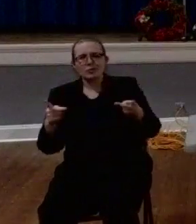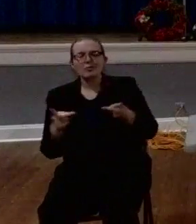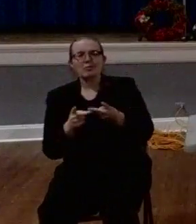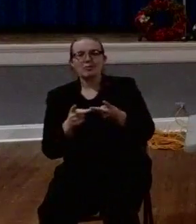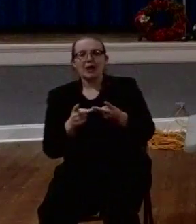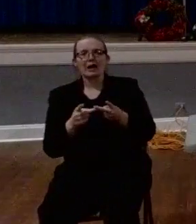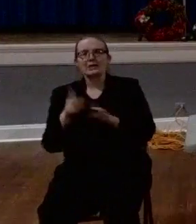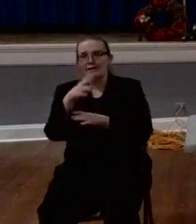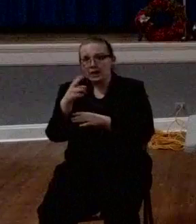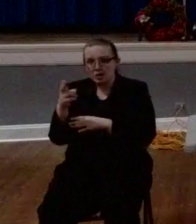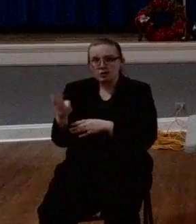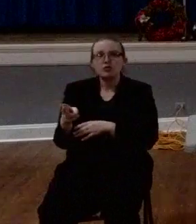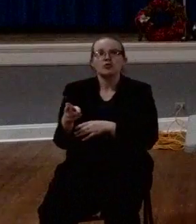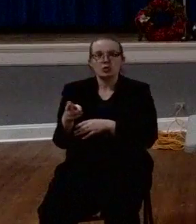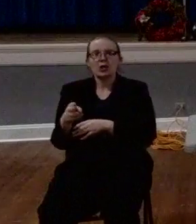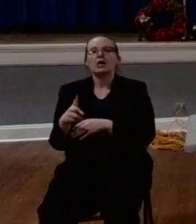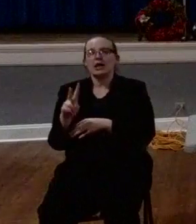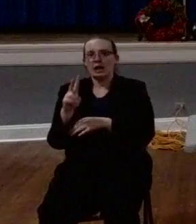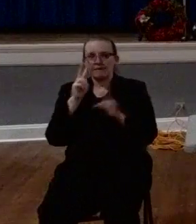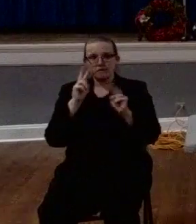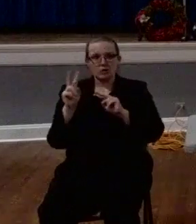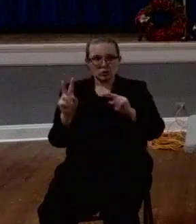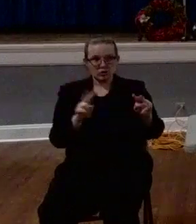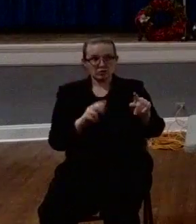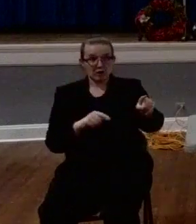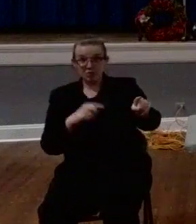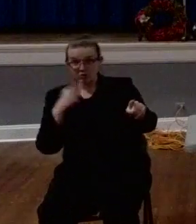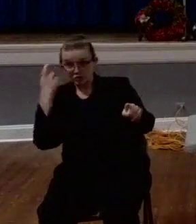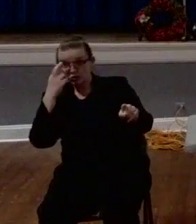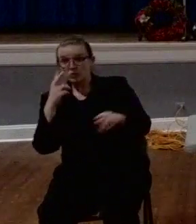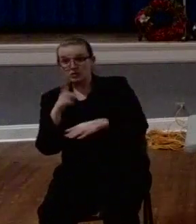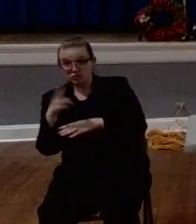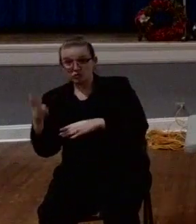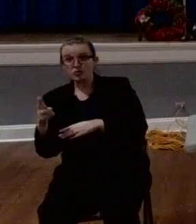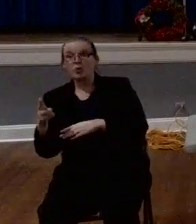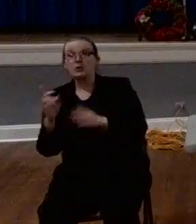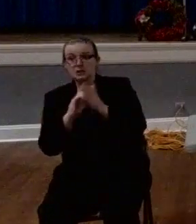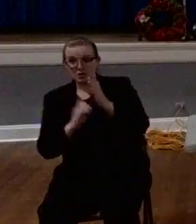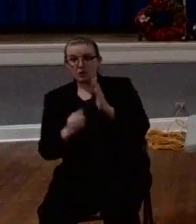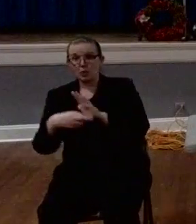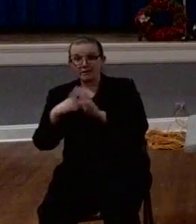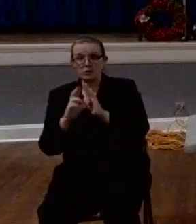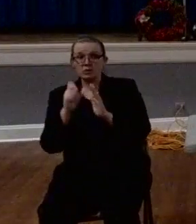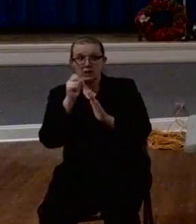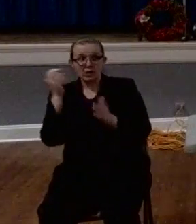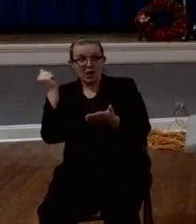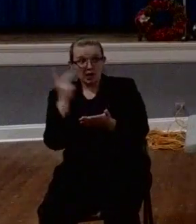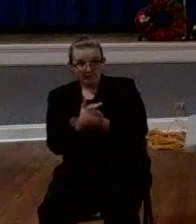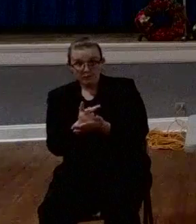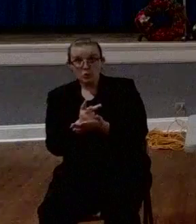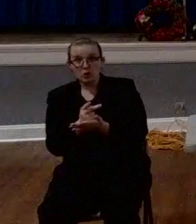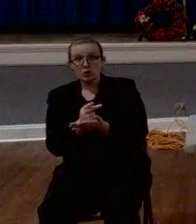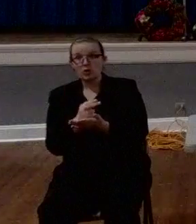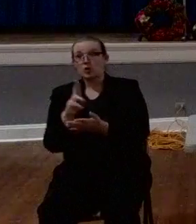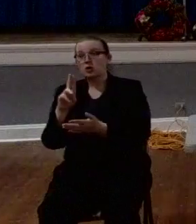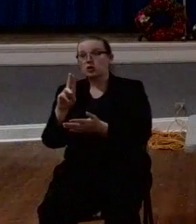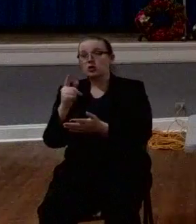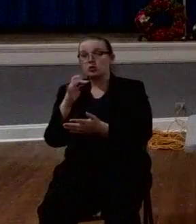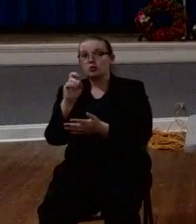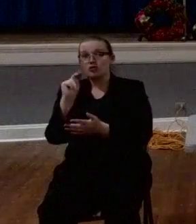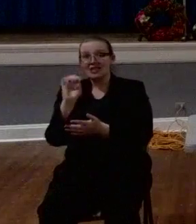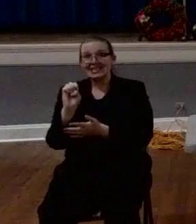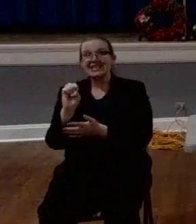A place of history and a place of view, so. That's the reason I why think- the Historic Design and Review Commission did not approve Eugene Seymour